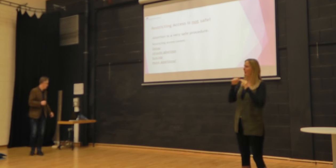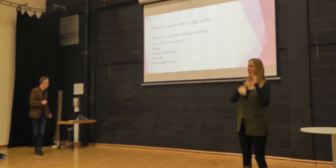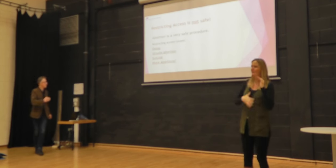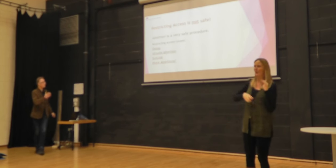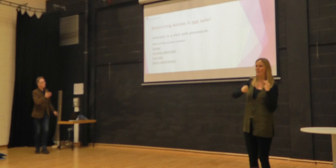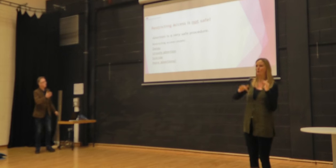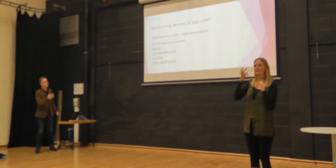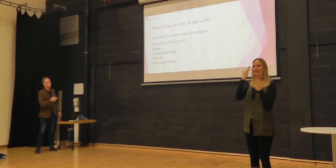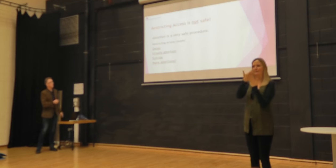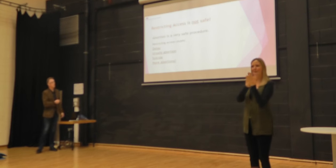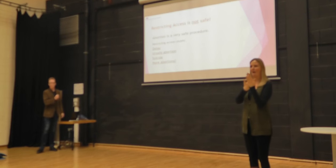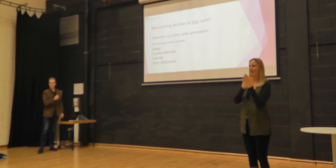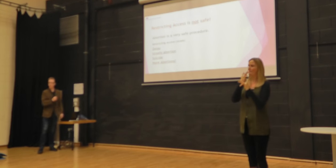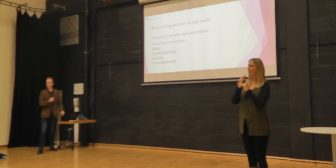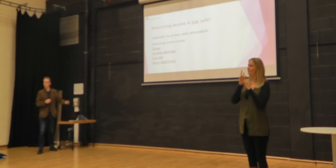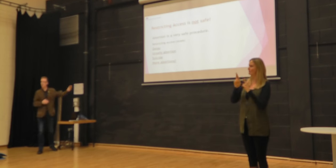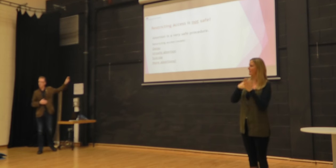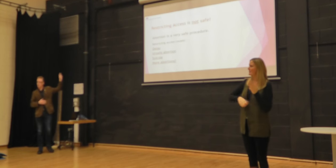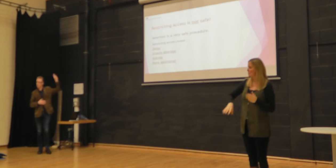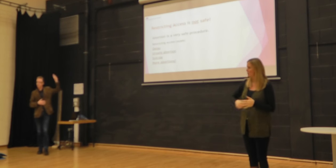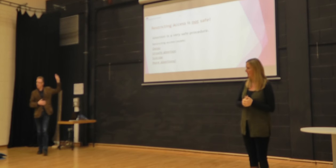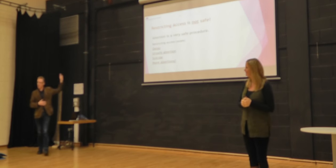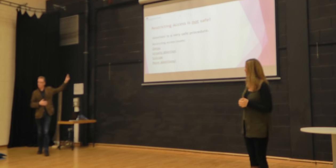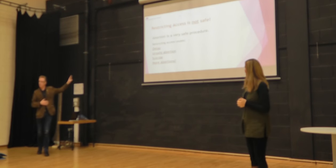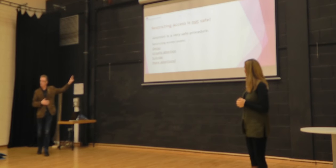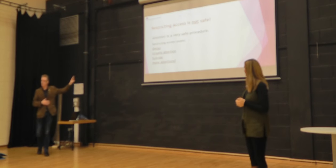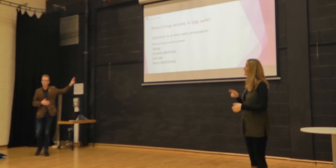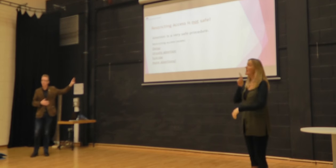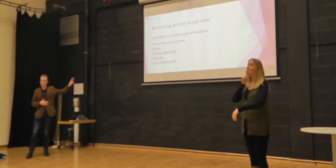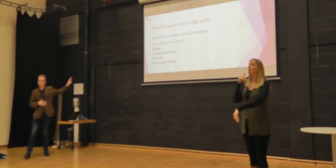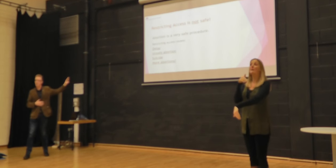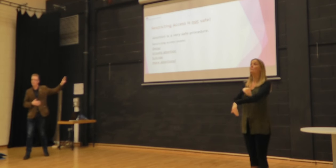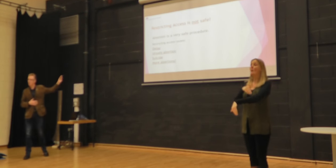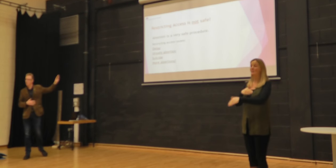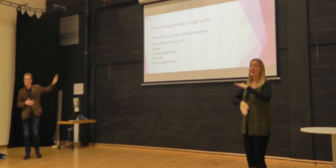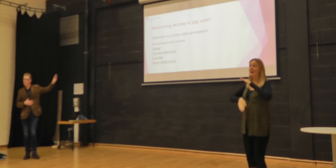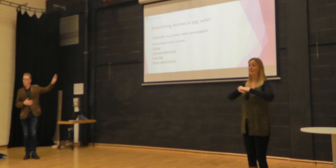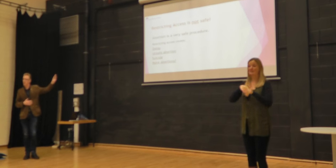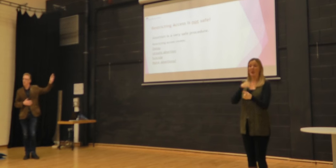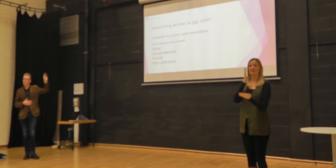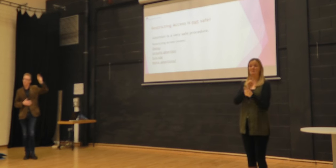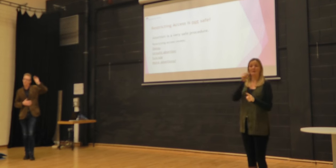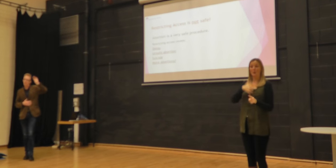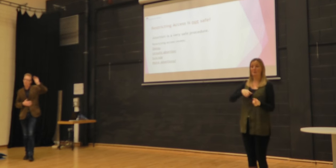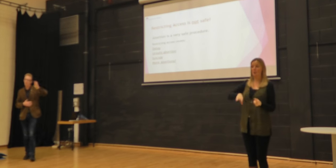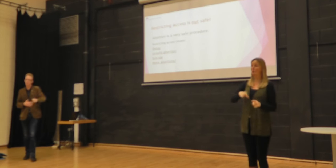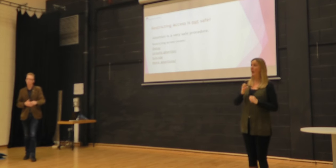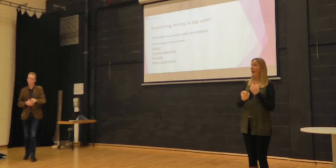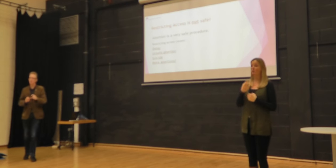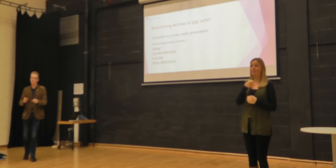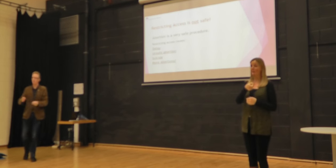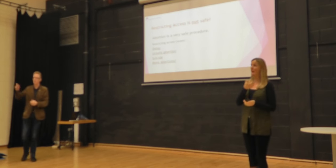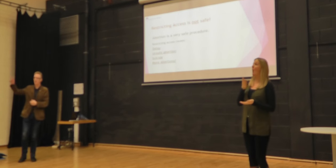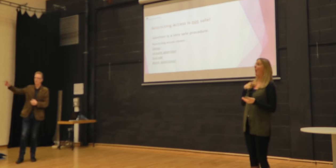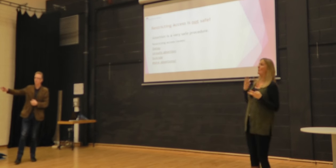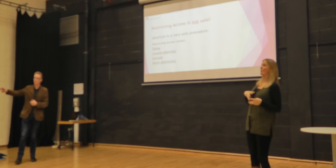Okay, the biggest problem though with restriction is you just delay the procedure, you do not stop it. The abortions